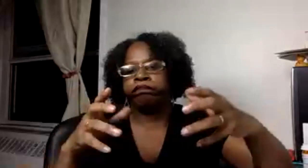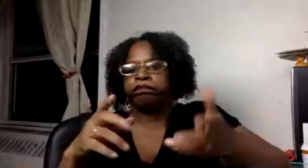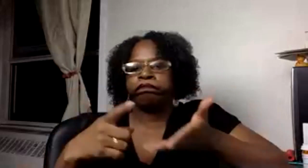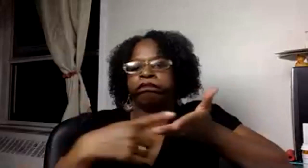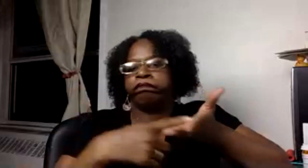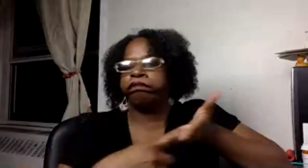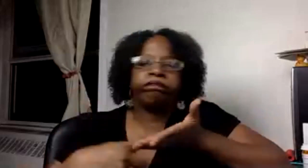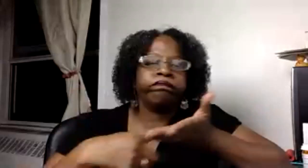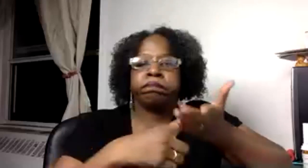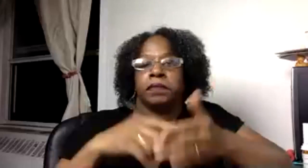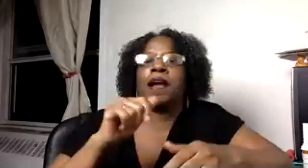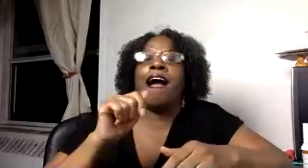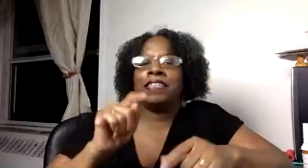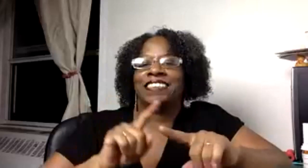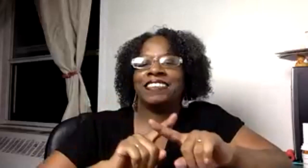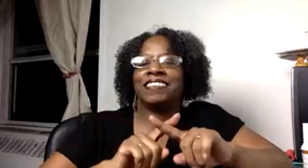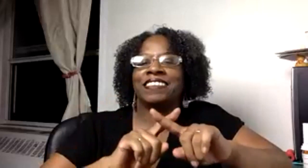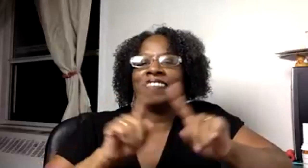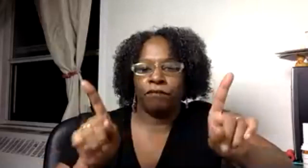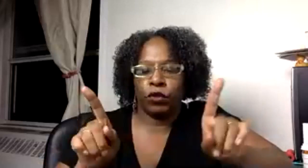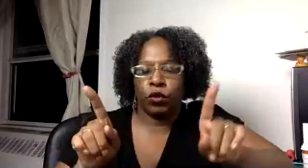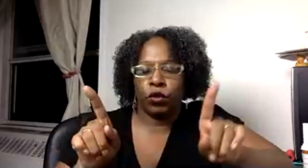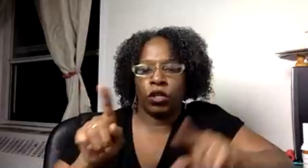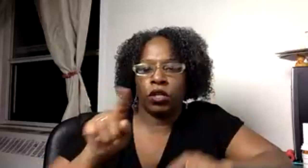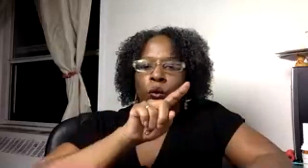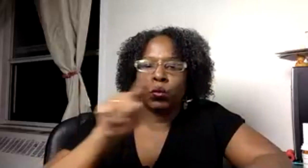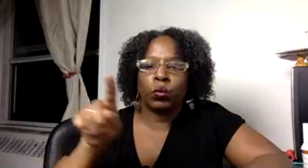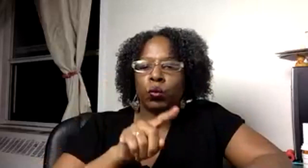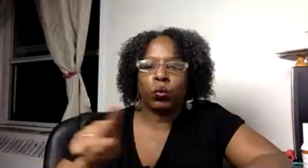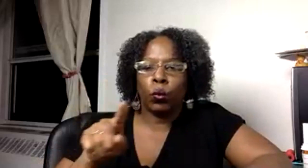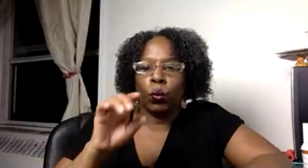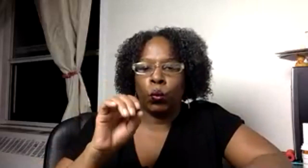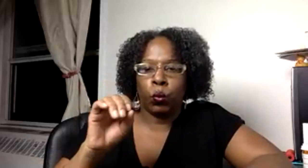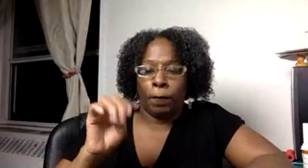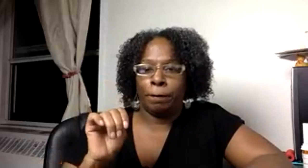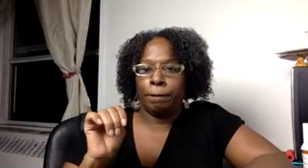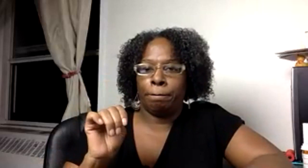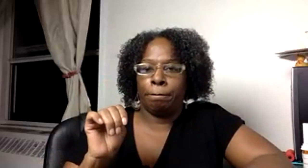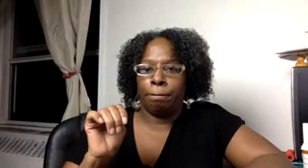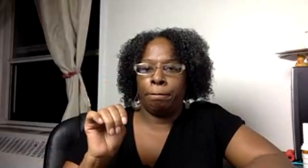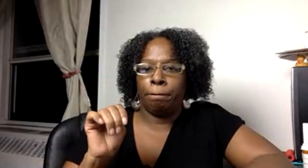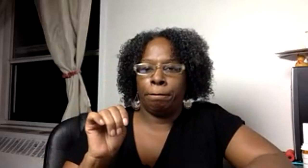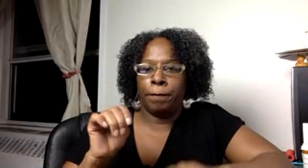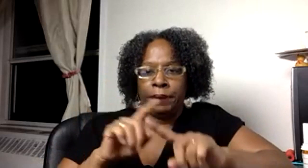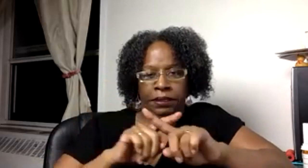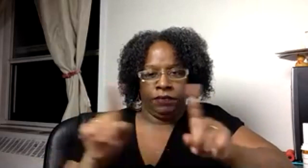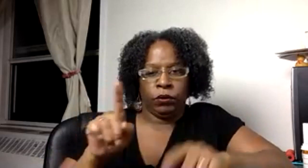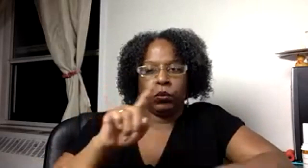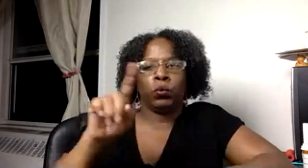that Zoom, that event. It's just a place where people can go talk, and that's not in this Zoom. That's a separate Zoom.